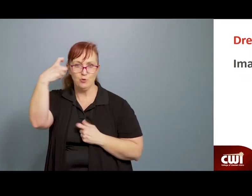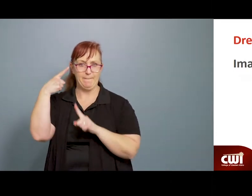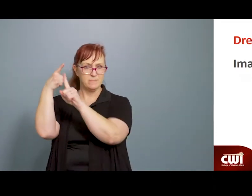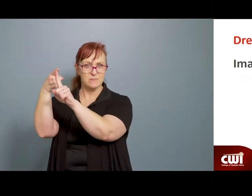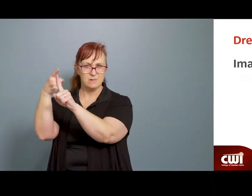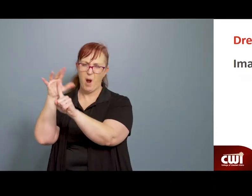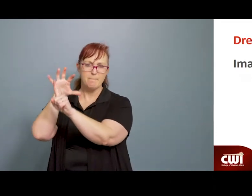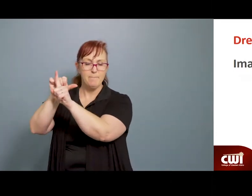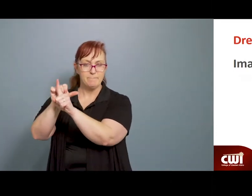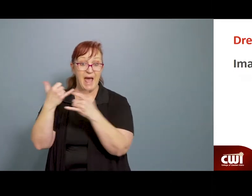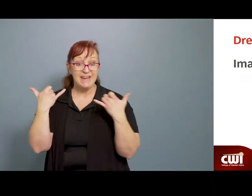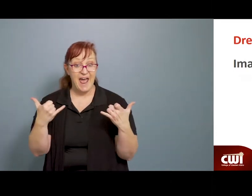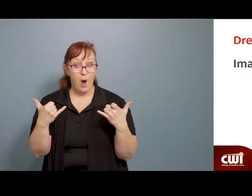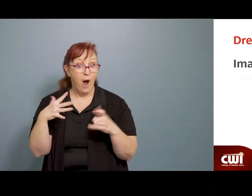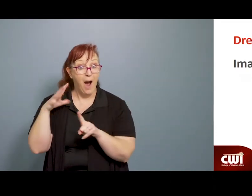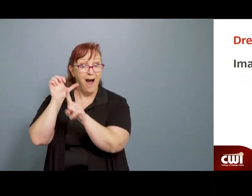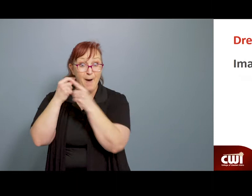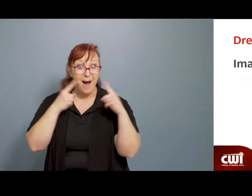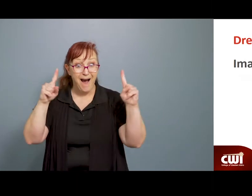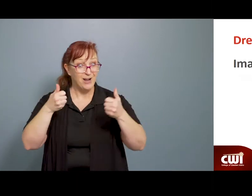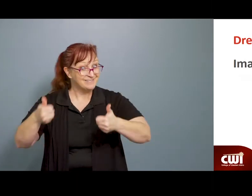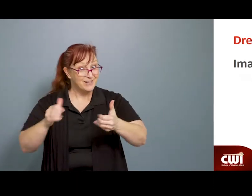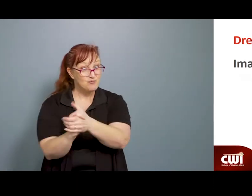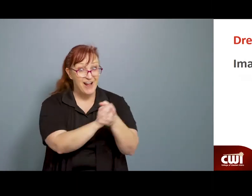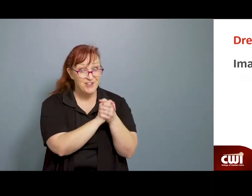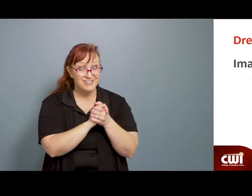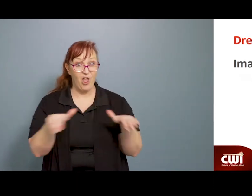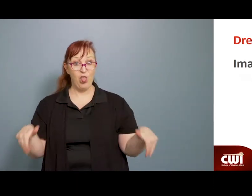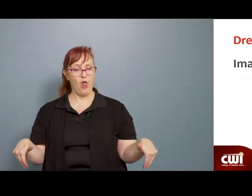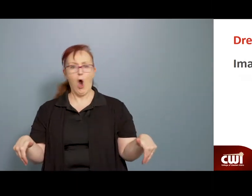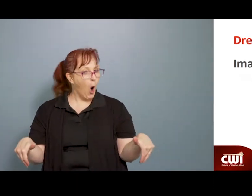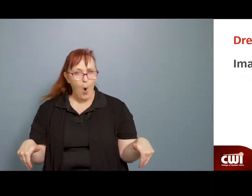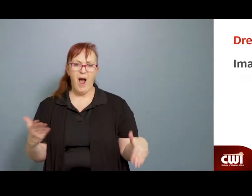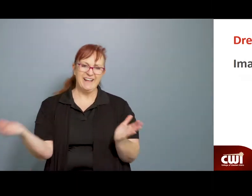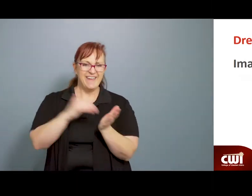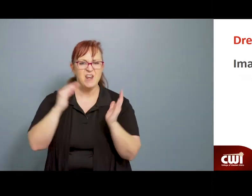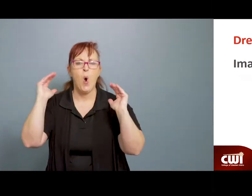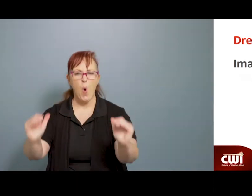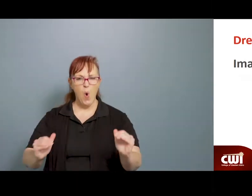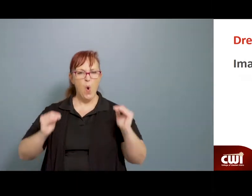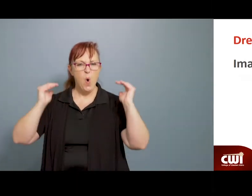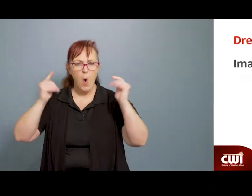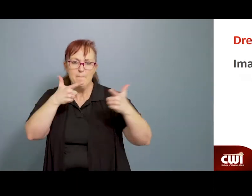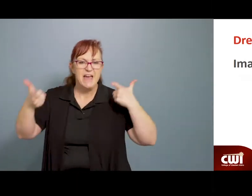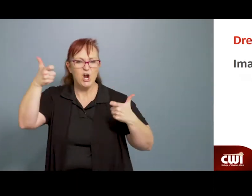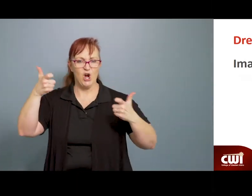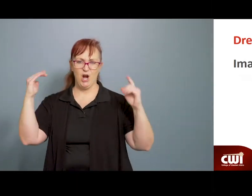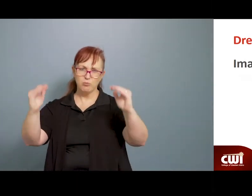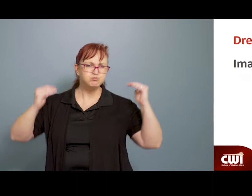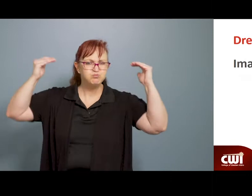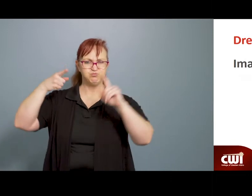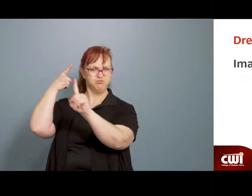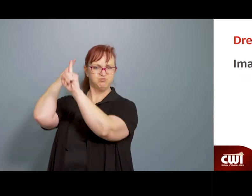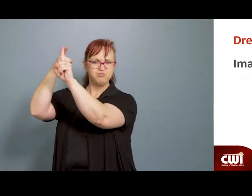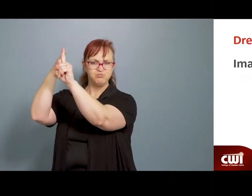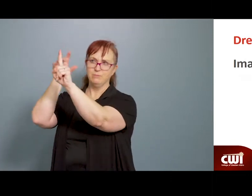back. Now is the time to dream even bigger and determine what we're going to look like in the course of the